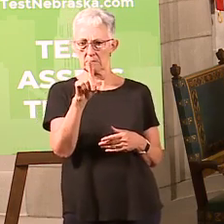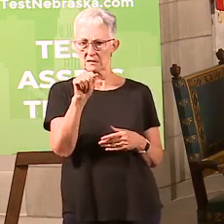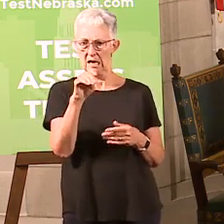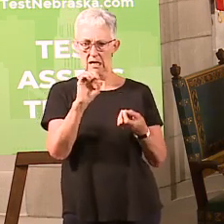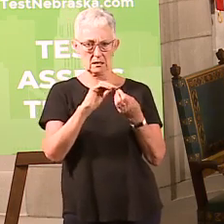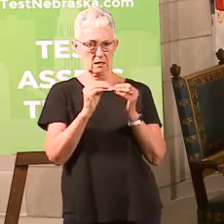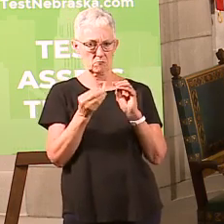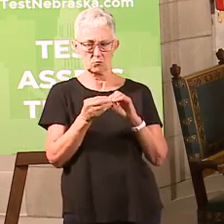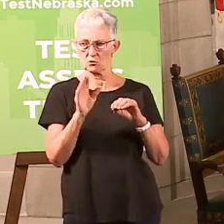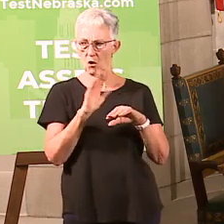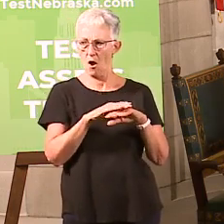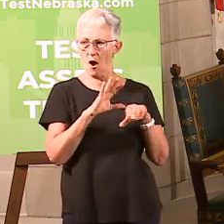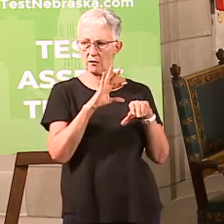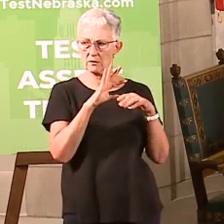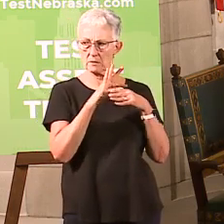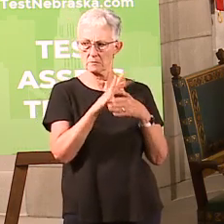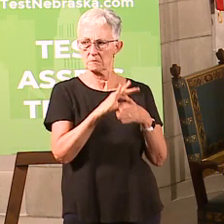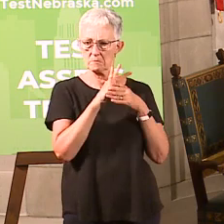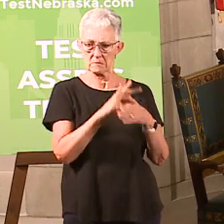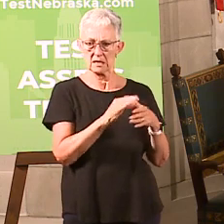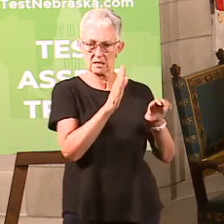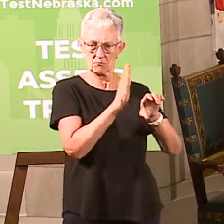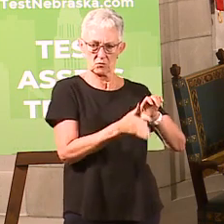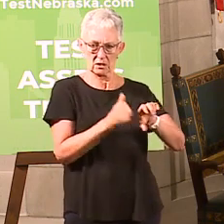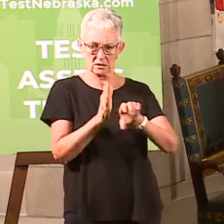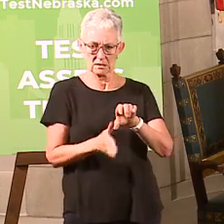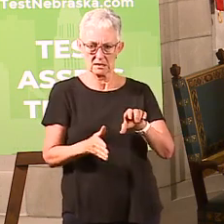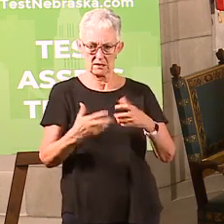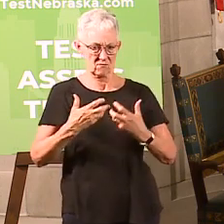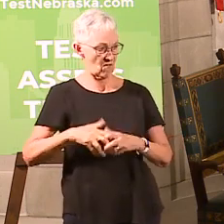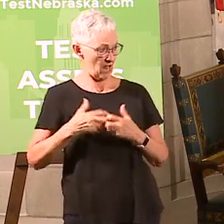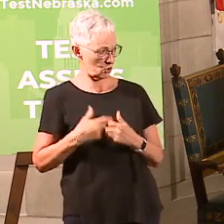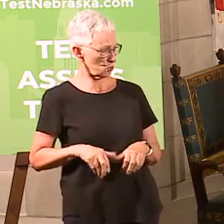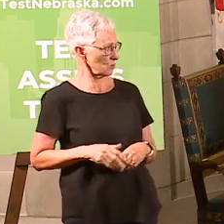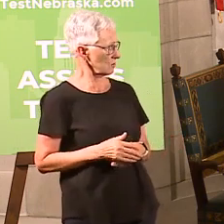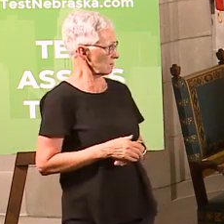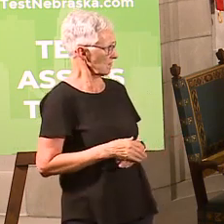care facilities? Dr. Antone, you've got those handy. I think it was